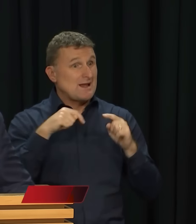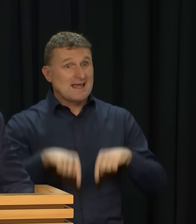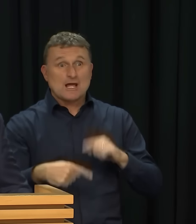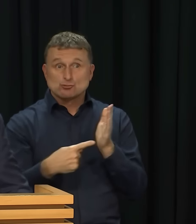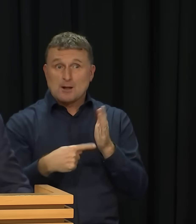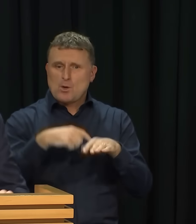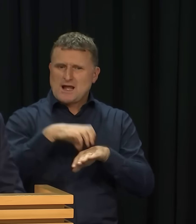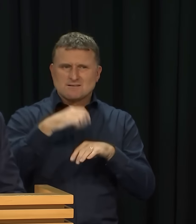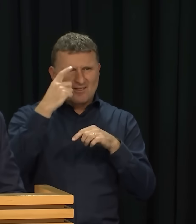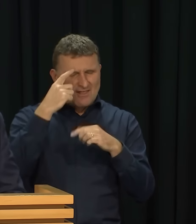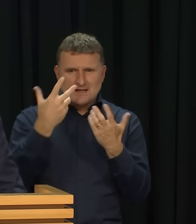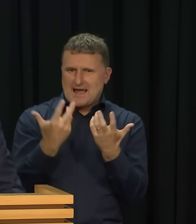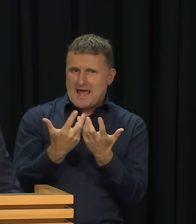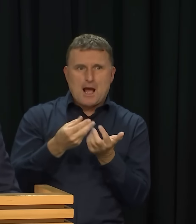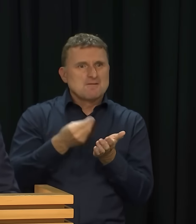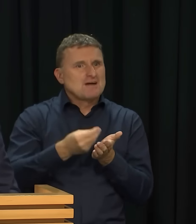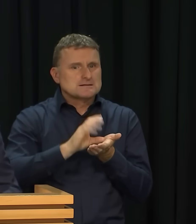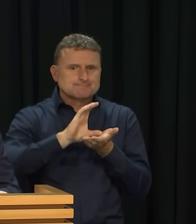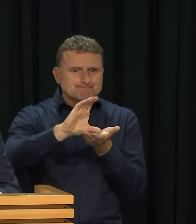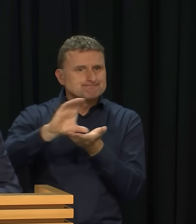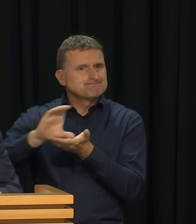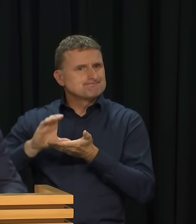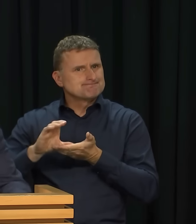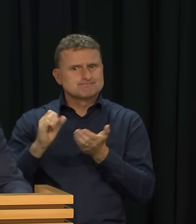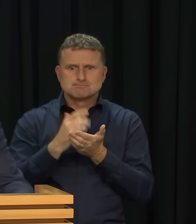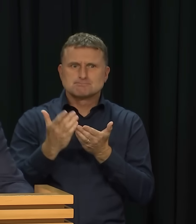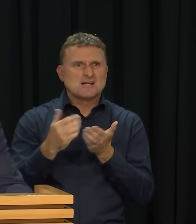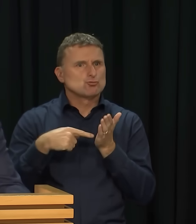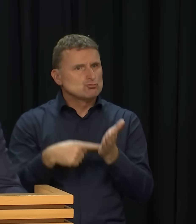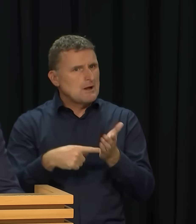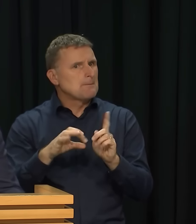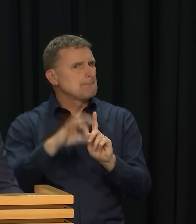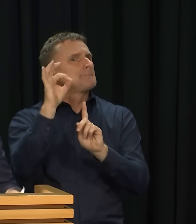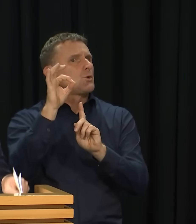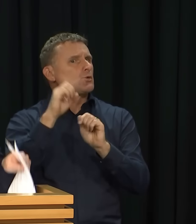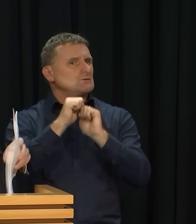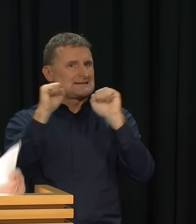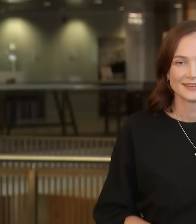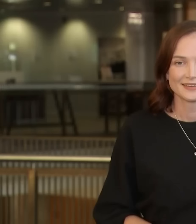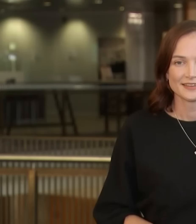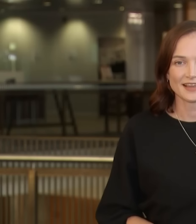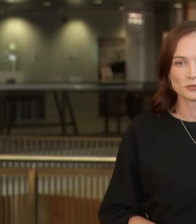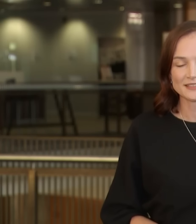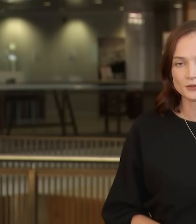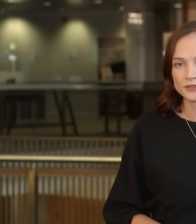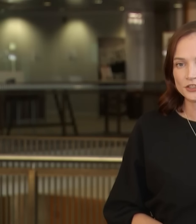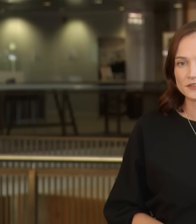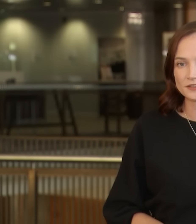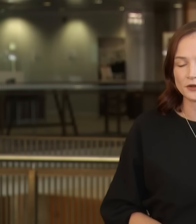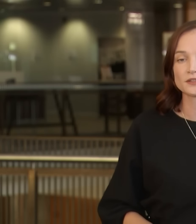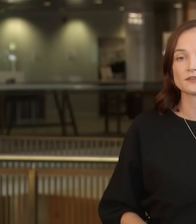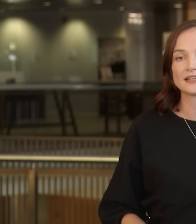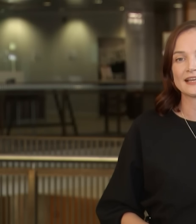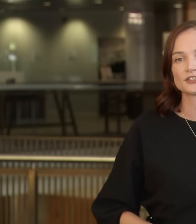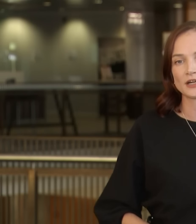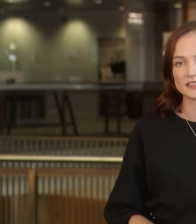funding and financing major transport investments, ensuring they make efficient use of every dollar spent. The government is also shifting